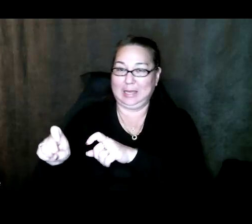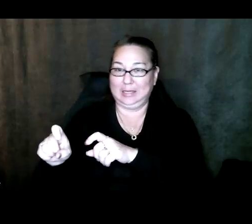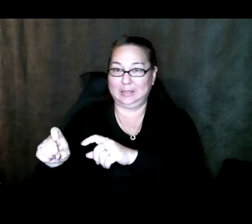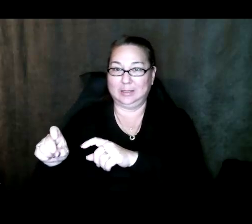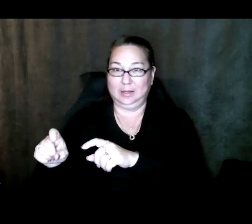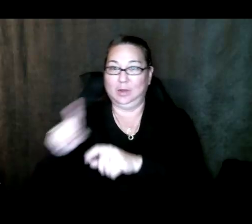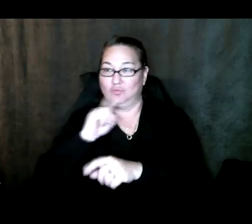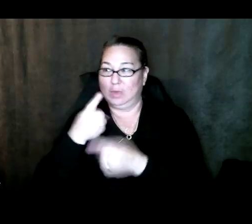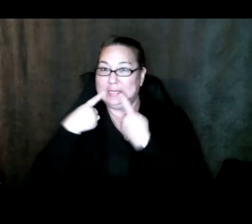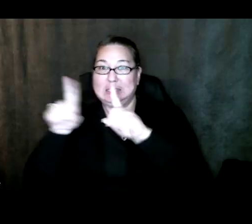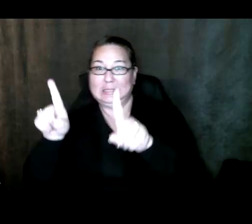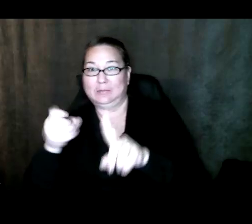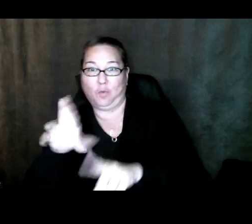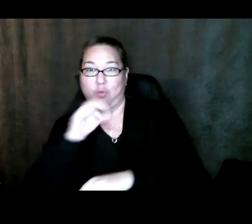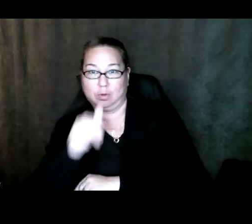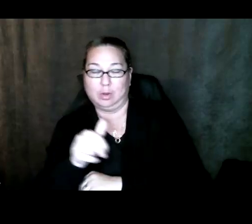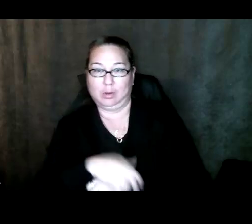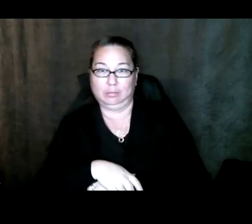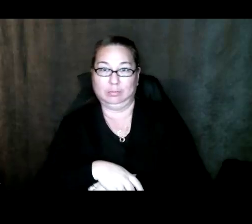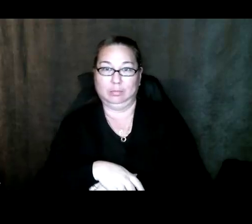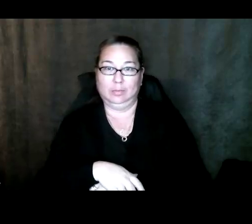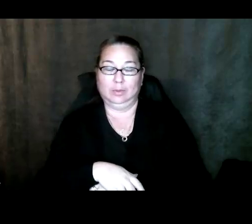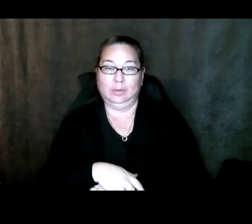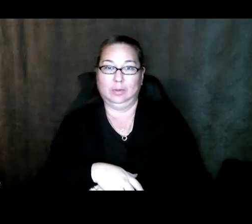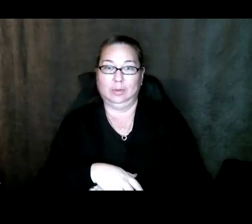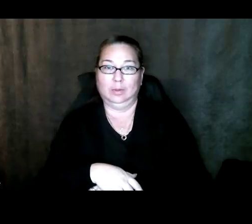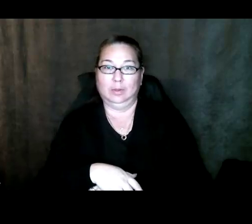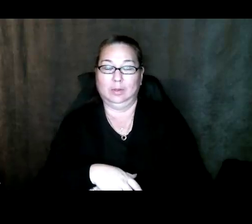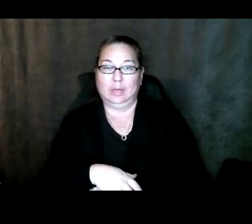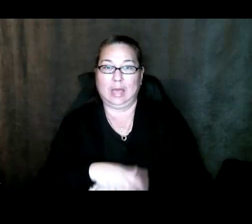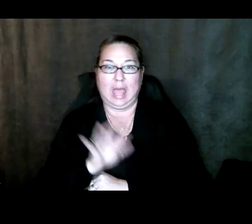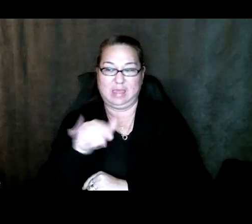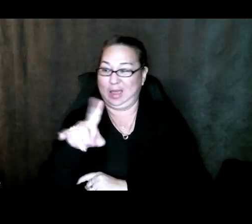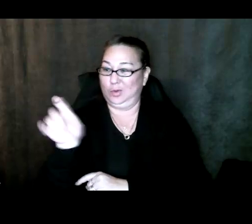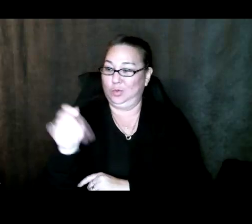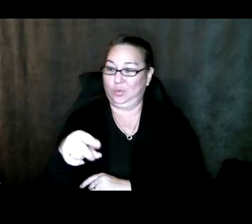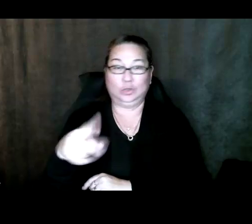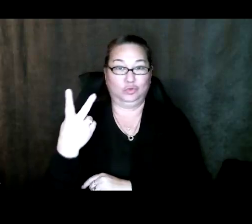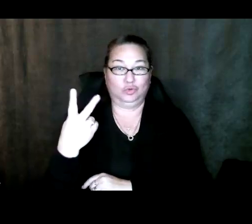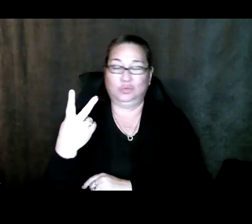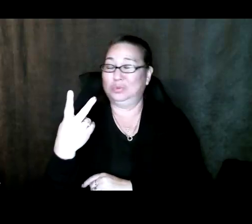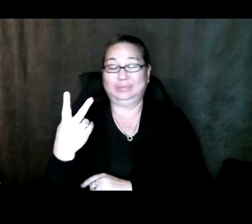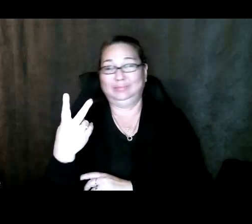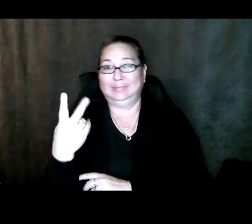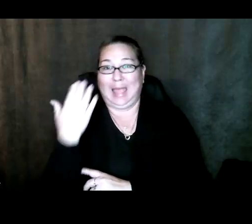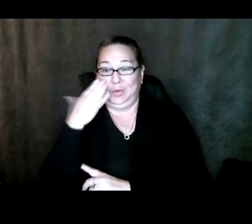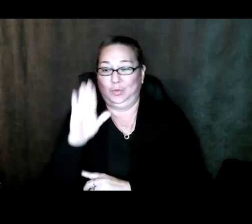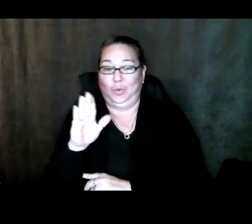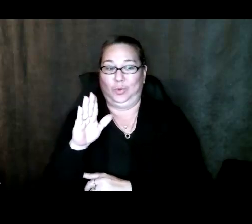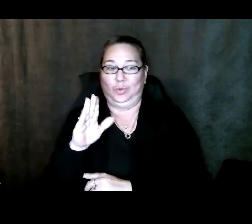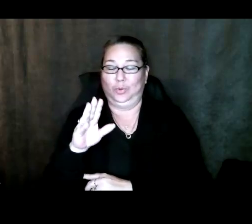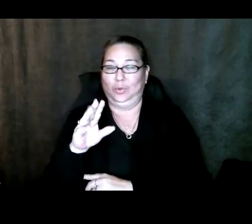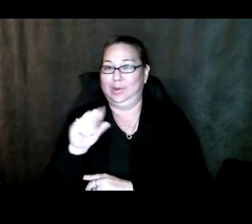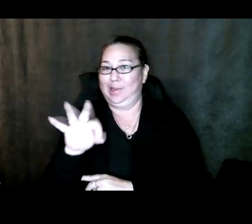For everybody who's listening on question 2, I wonder whether that MCAS